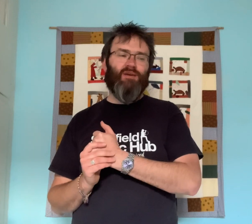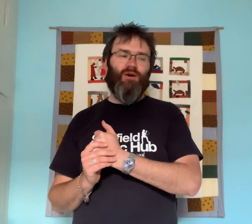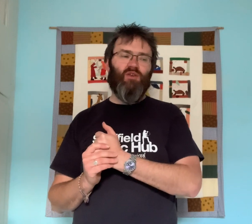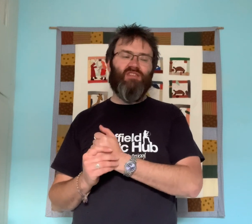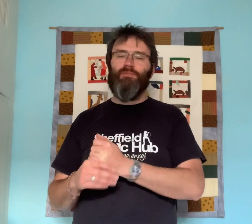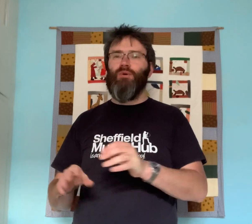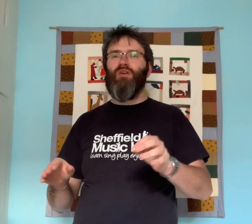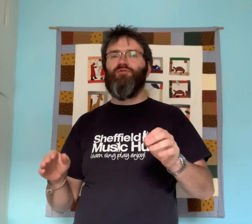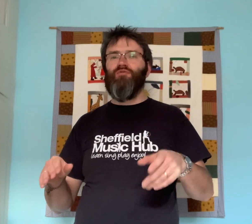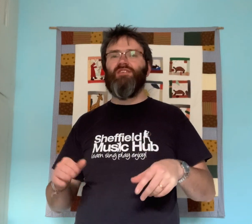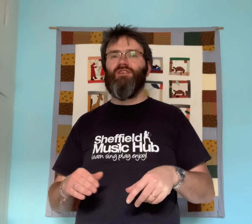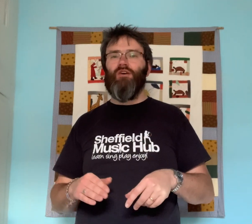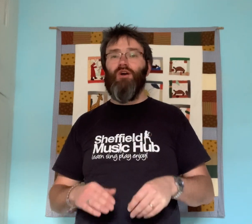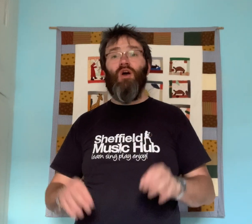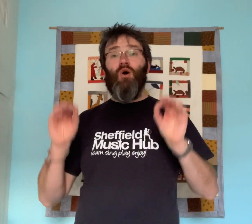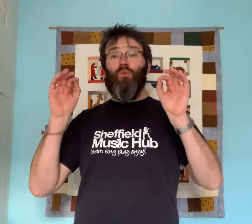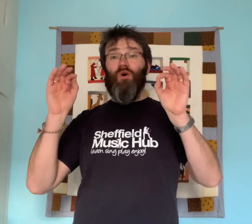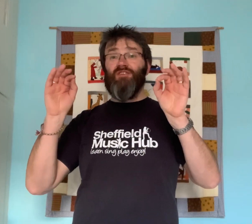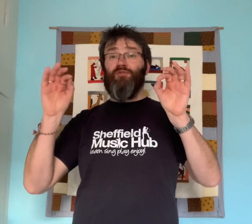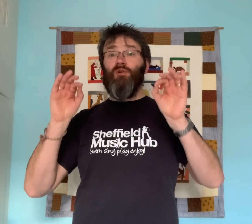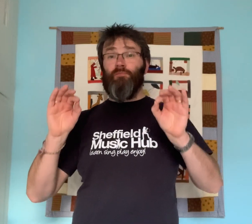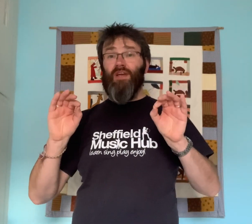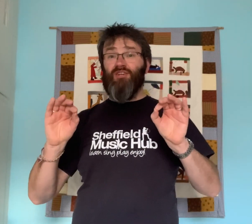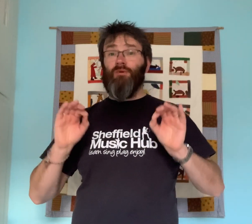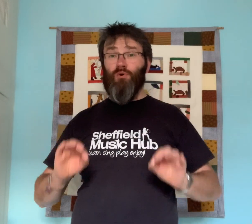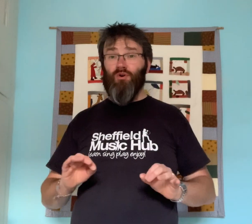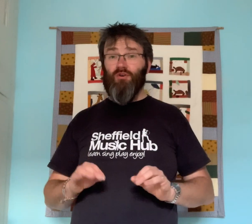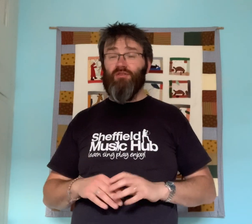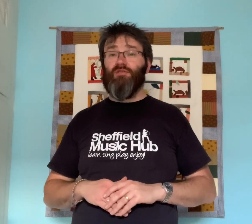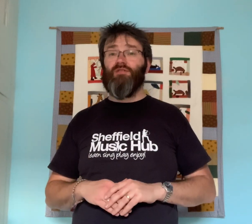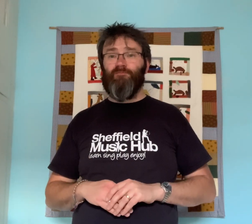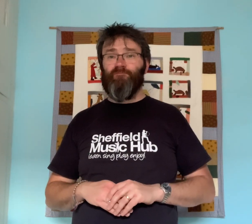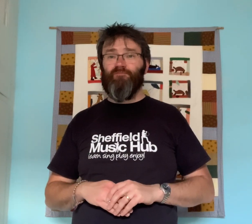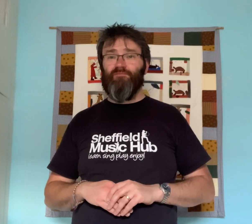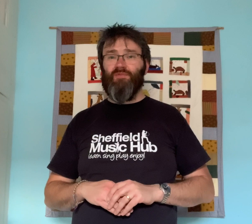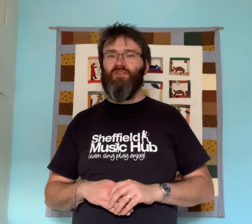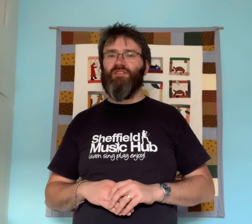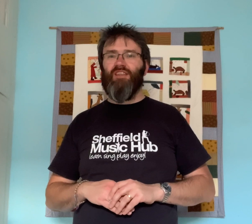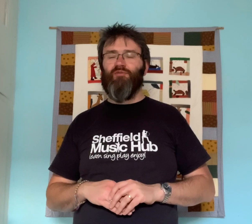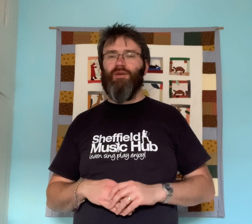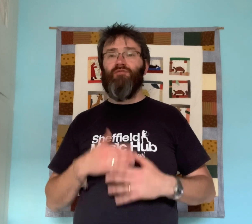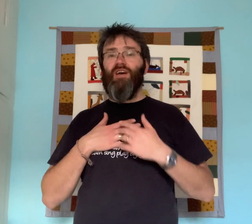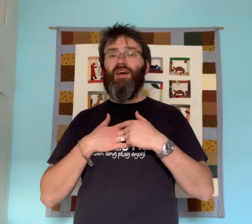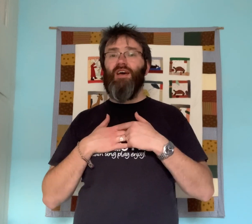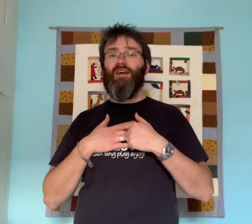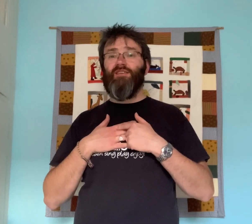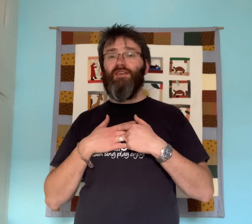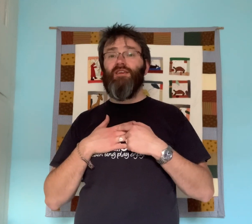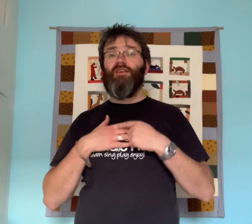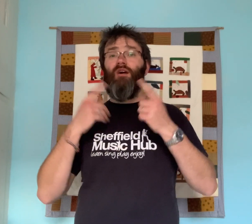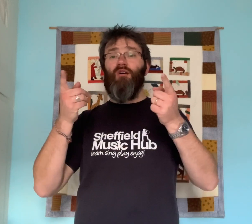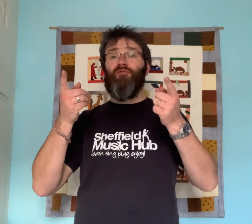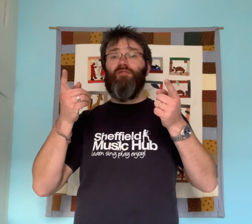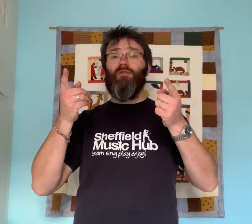about. It's the bit where you've already sung, wonderful picture books. Can you sing that for me? Ready, off you